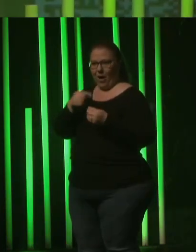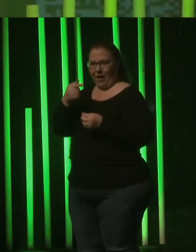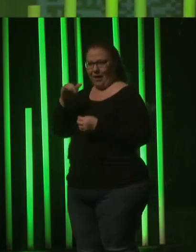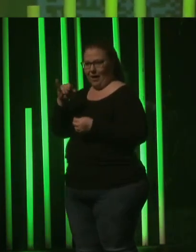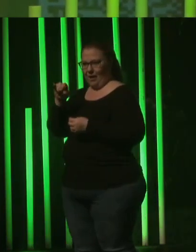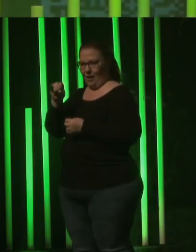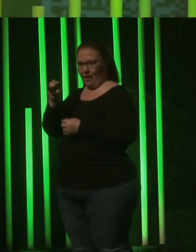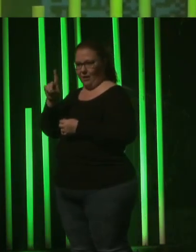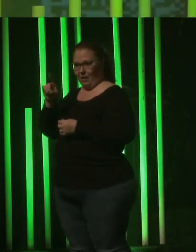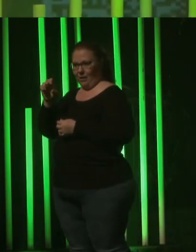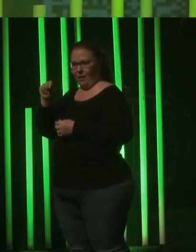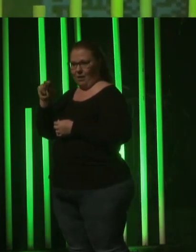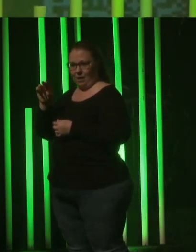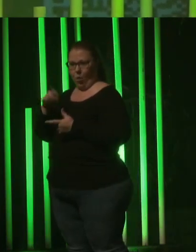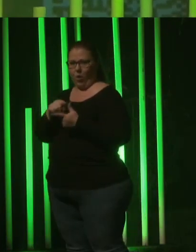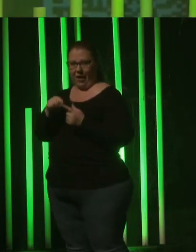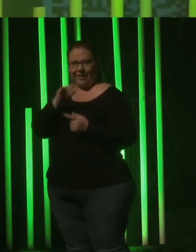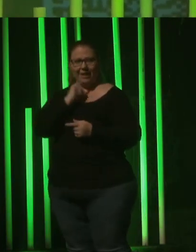you to count for me. Is that okay?